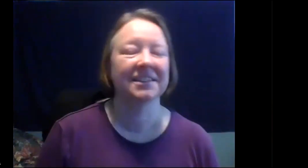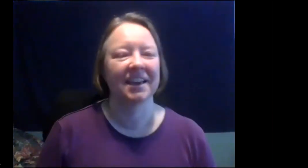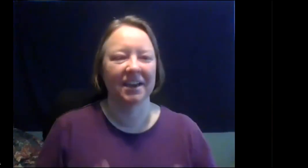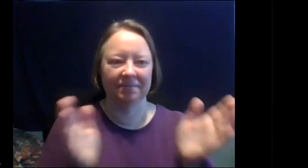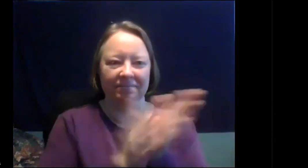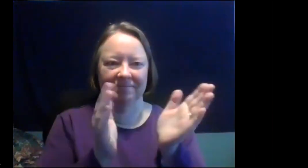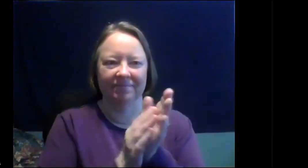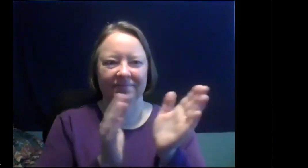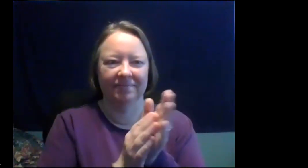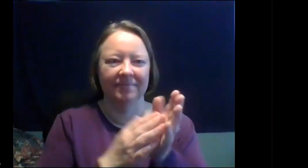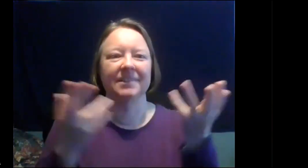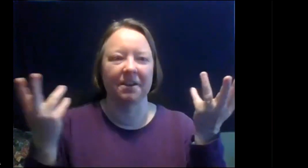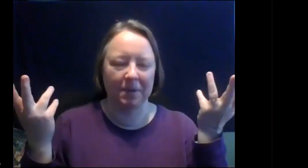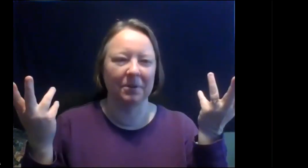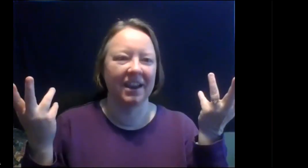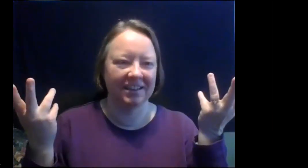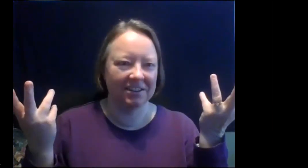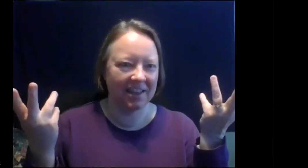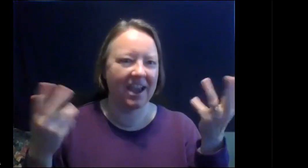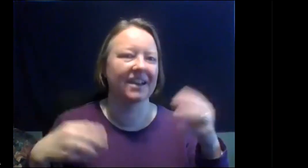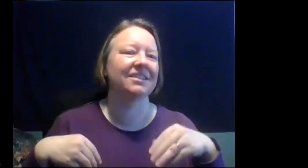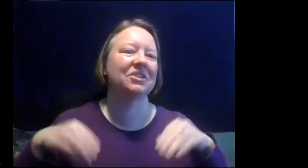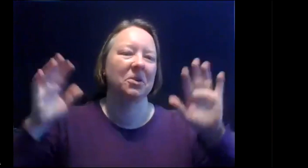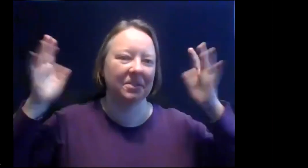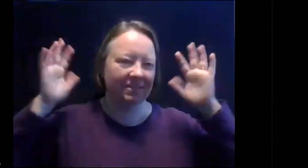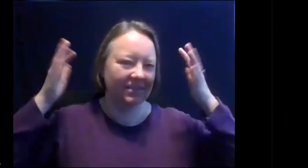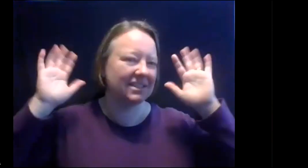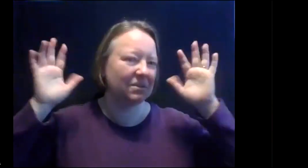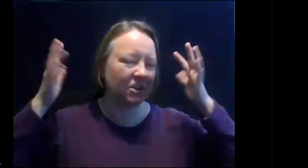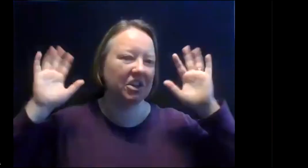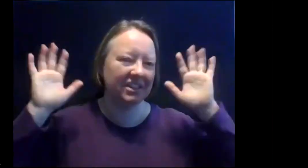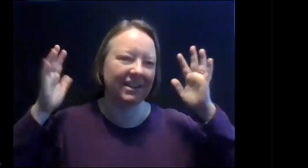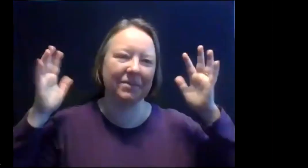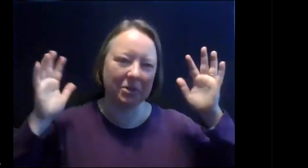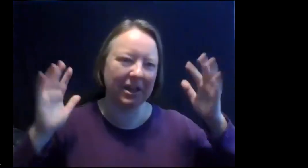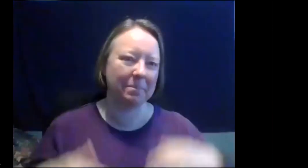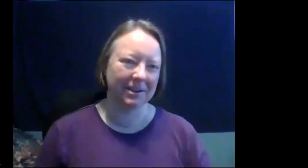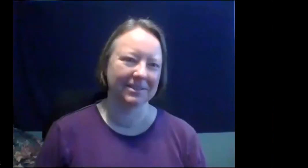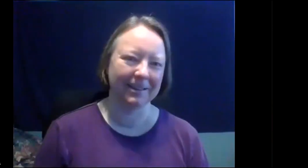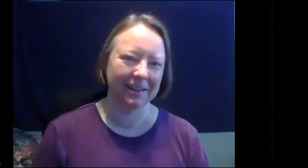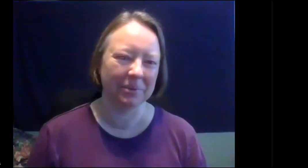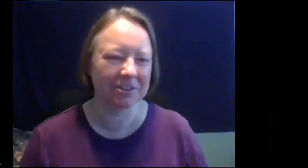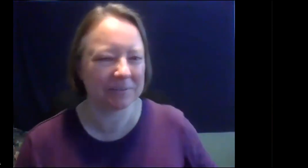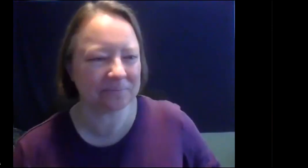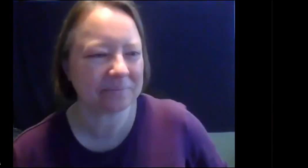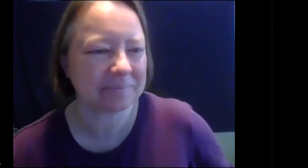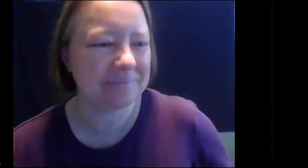Because again, deaf people can't hear that. So this is officially the sign for clapping in sign language.